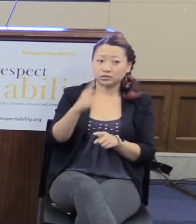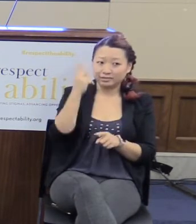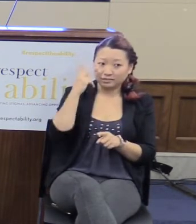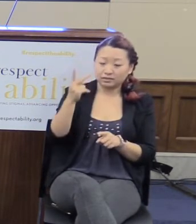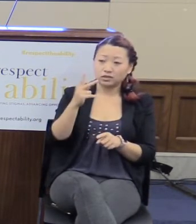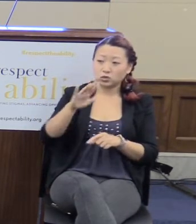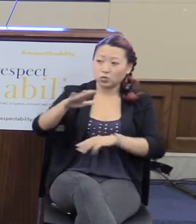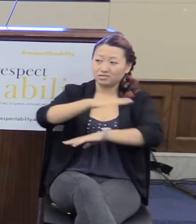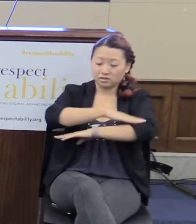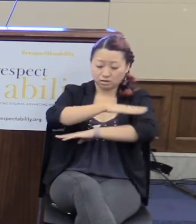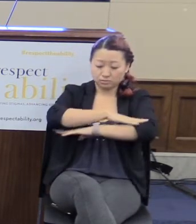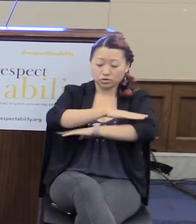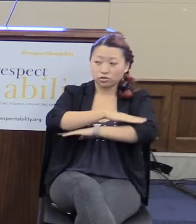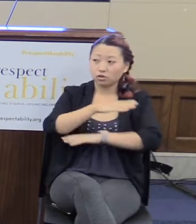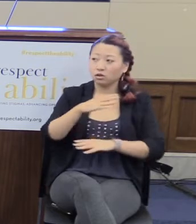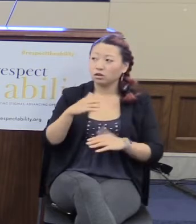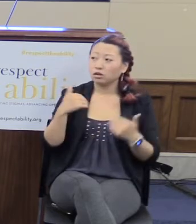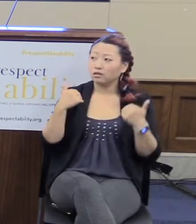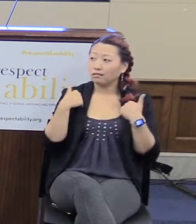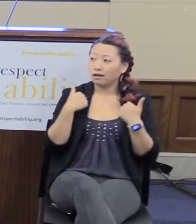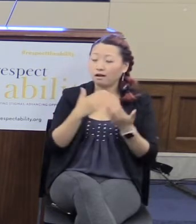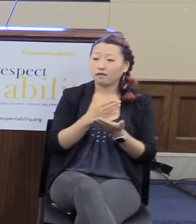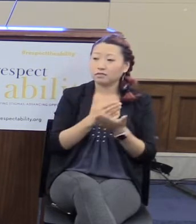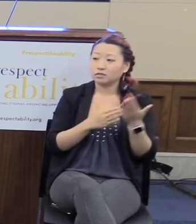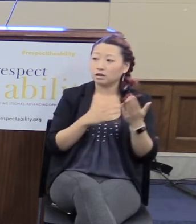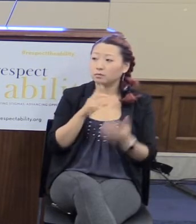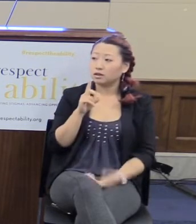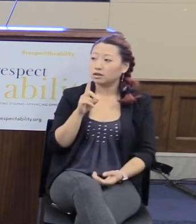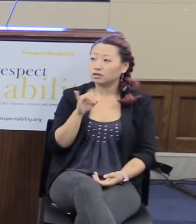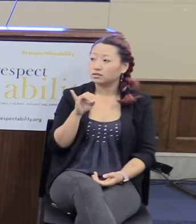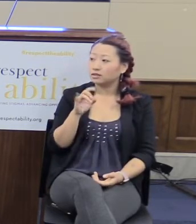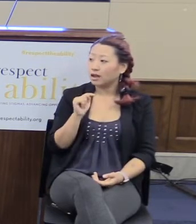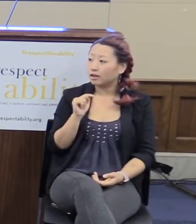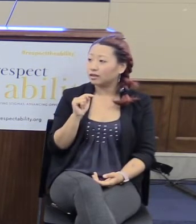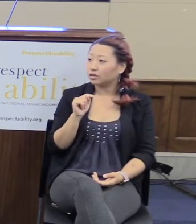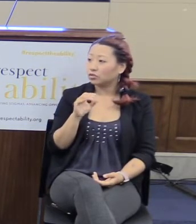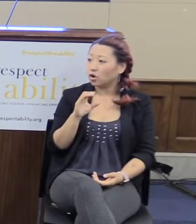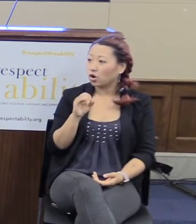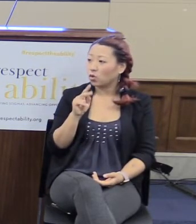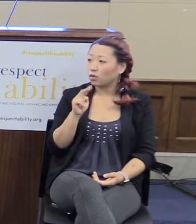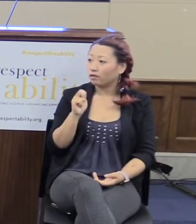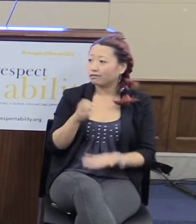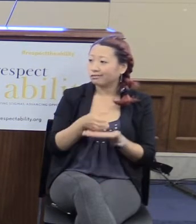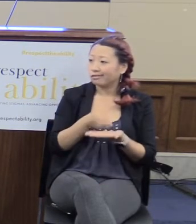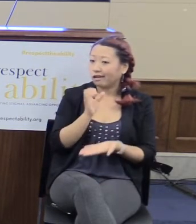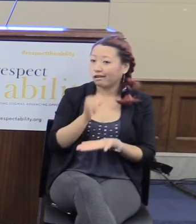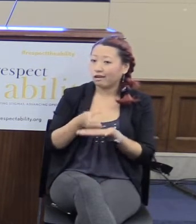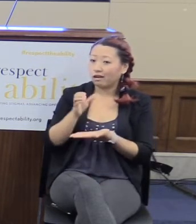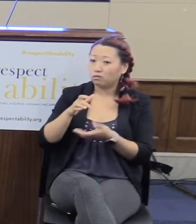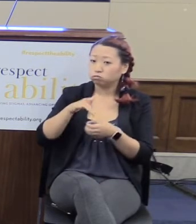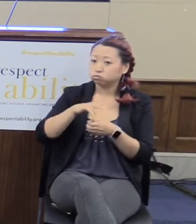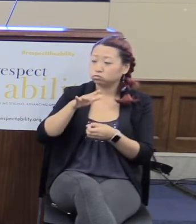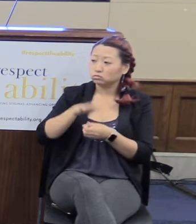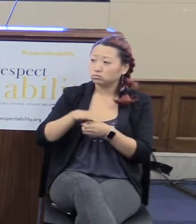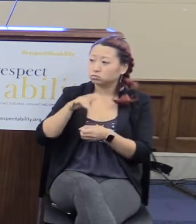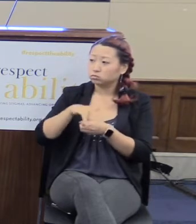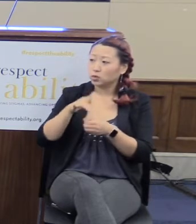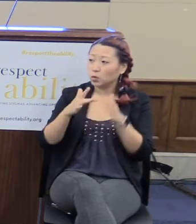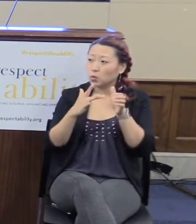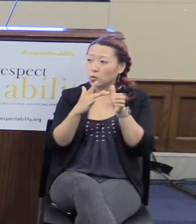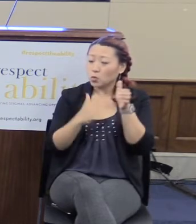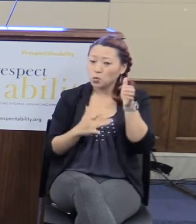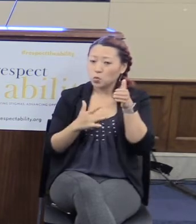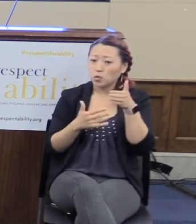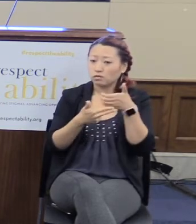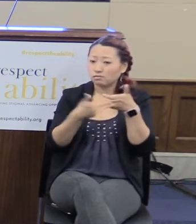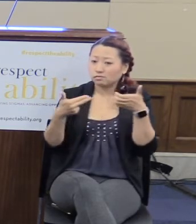your tables, there are some Diet Coke cans that have no labels.